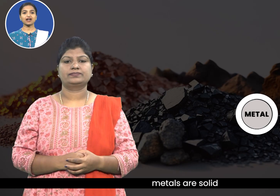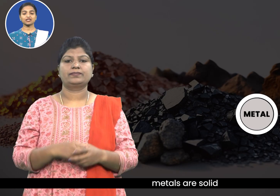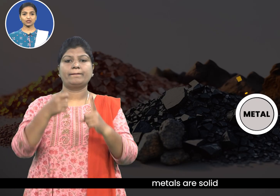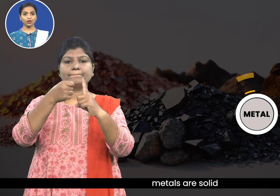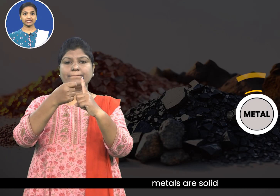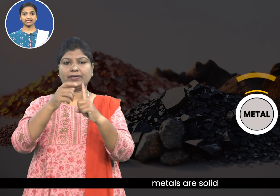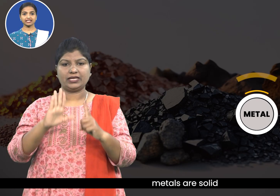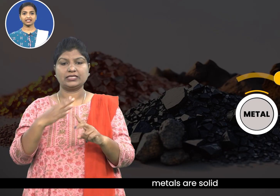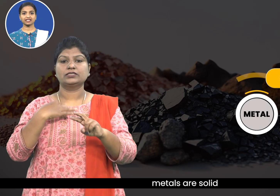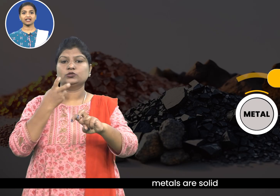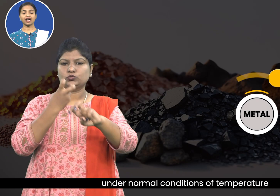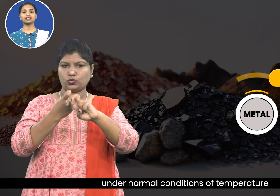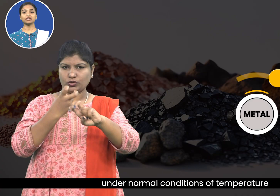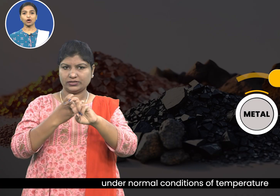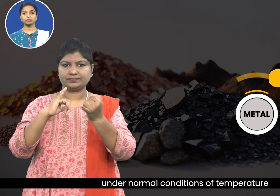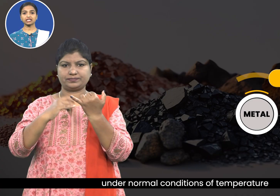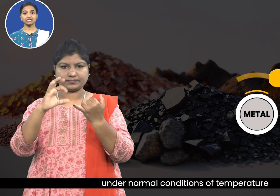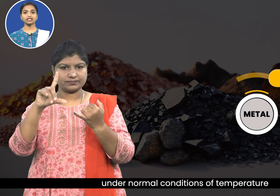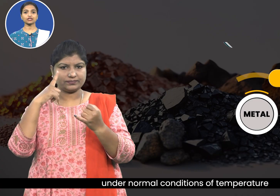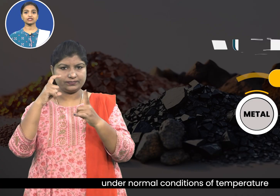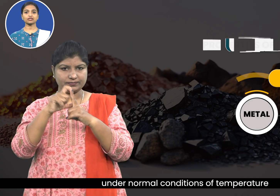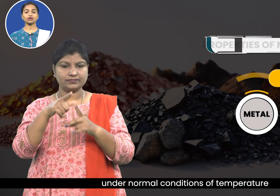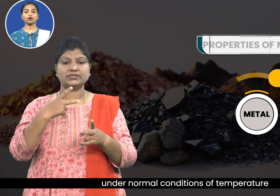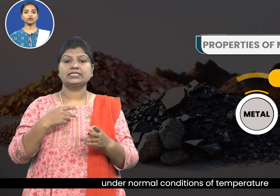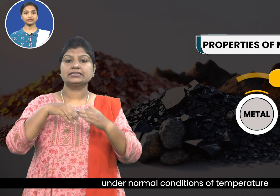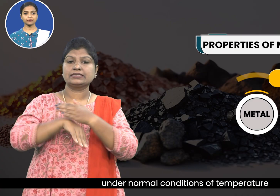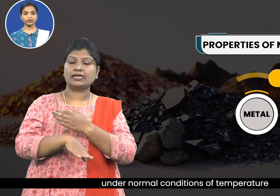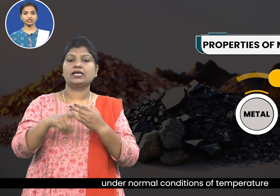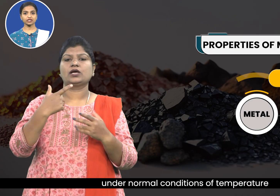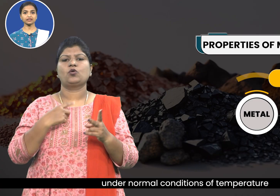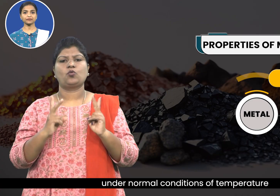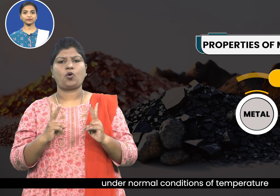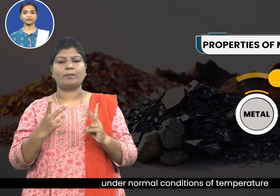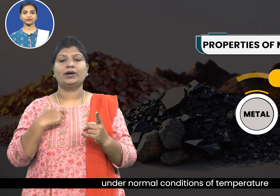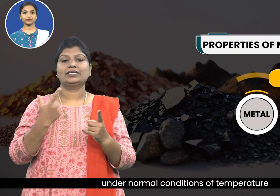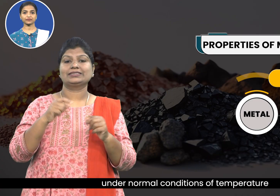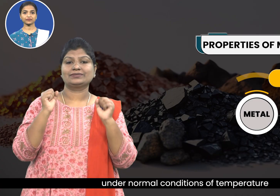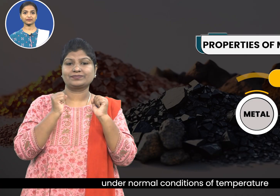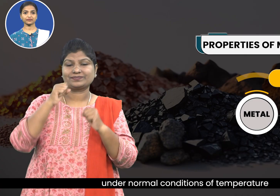metals are solid under normal conditions of temperature